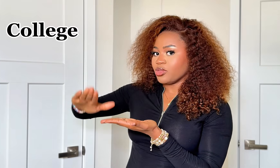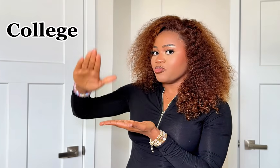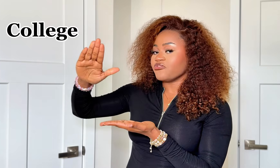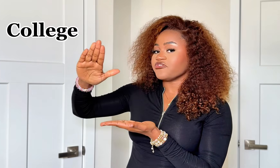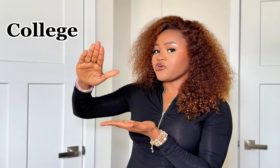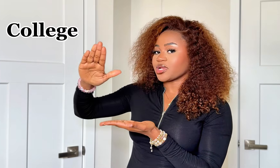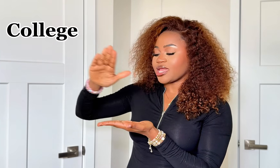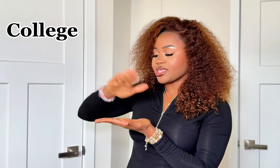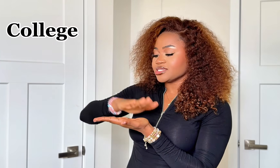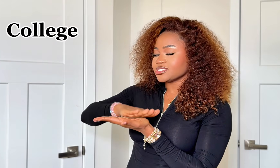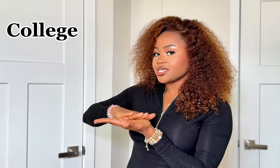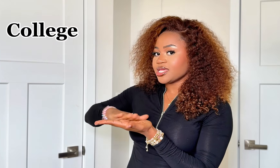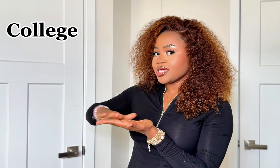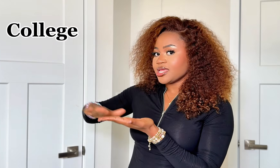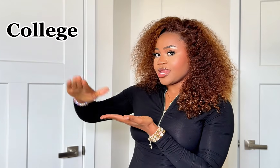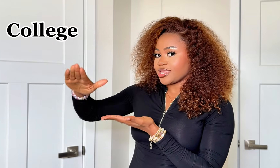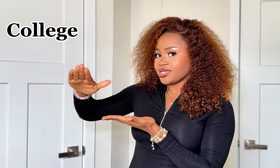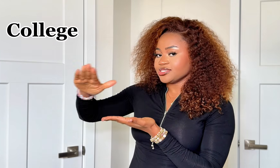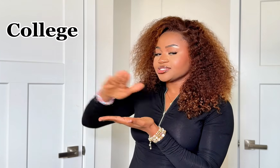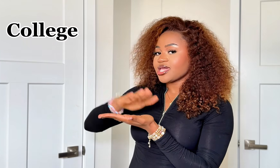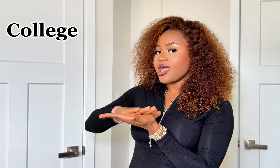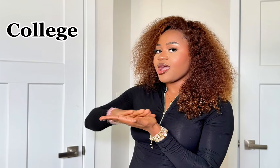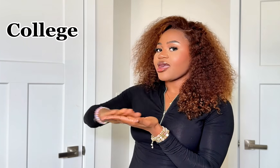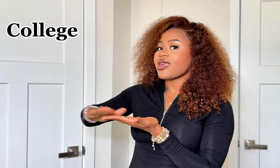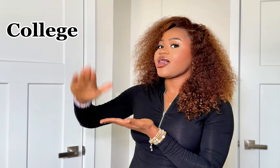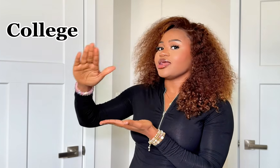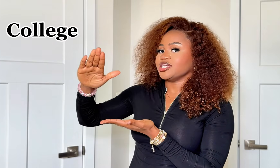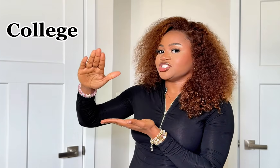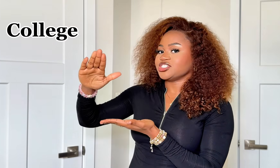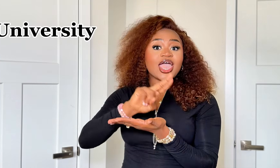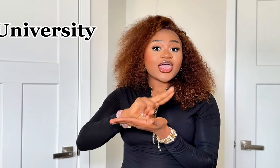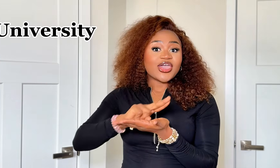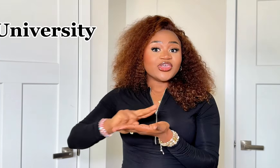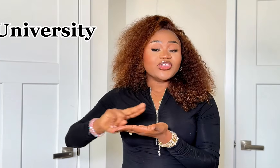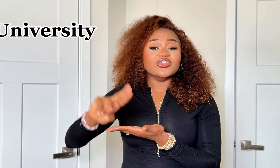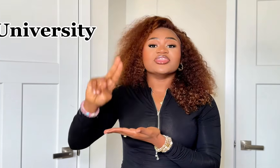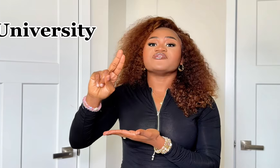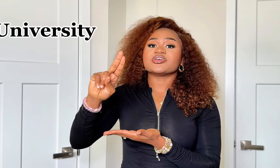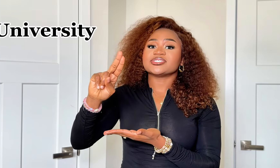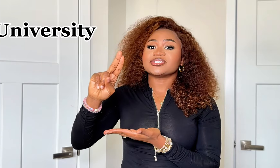move it forward like this. Like this. College. University.